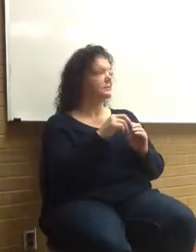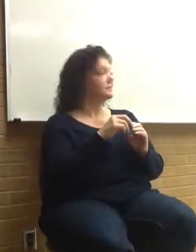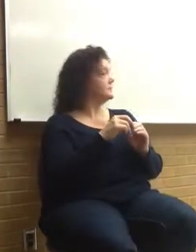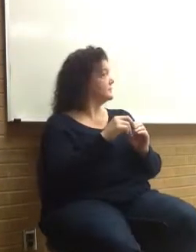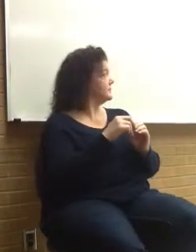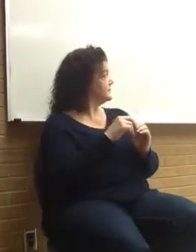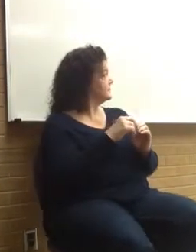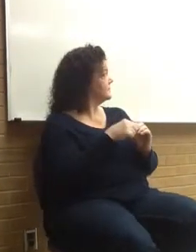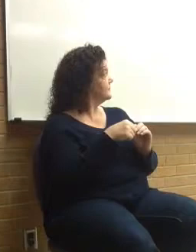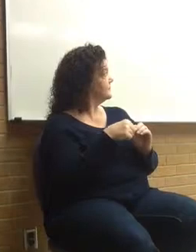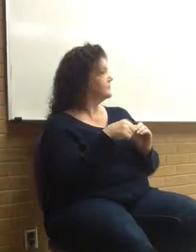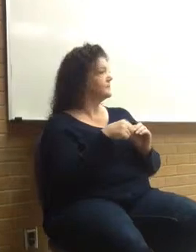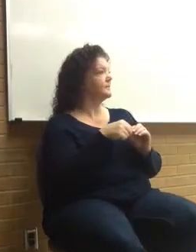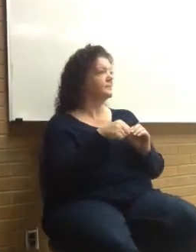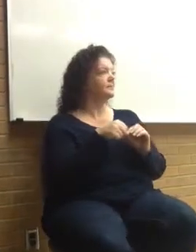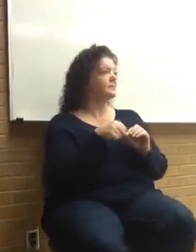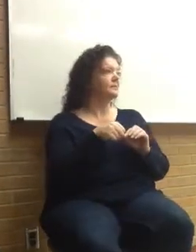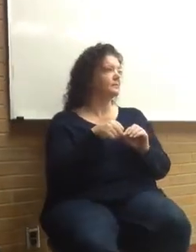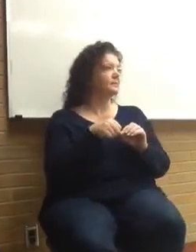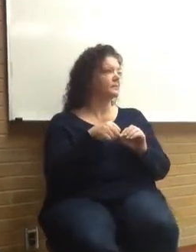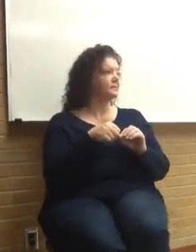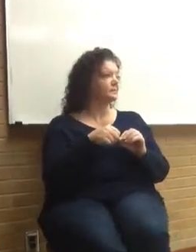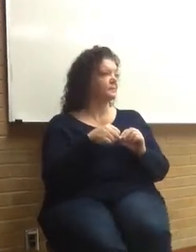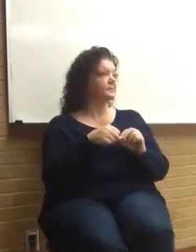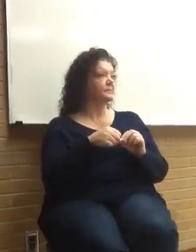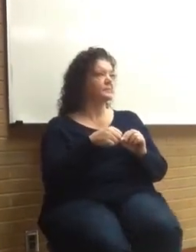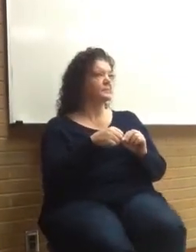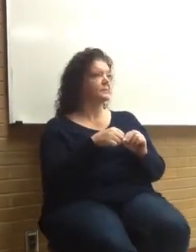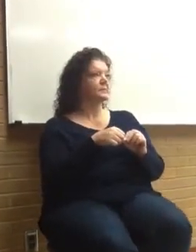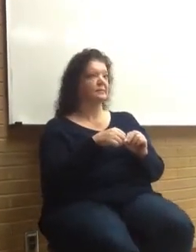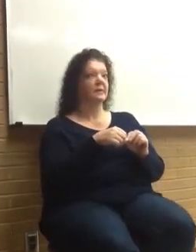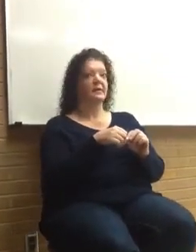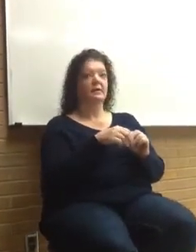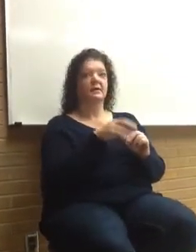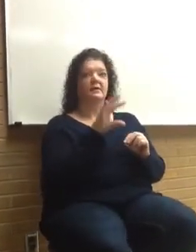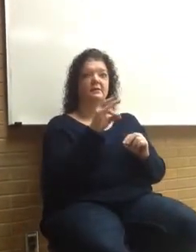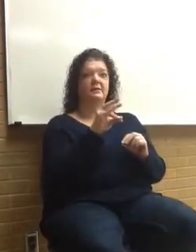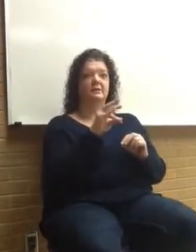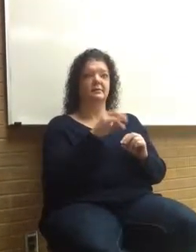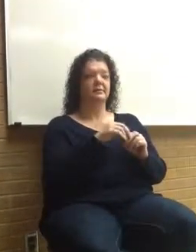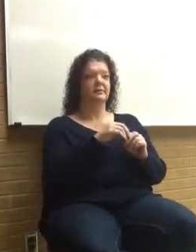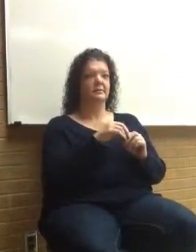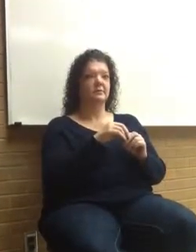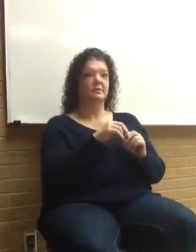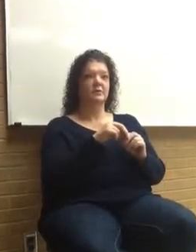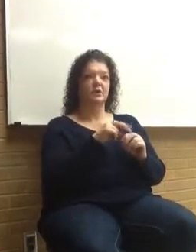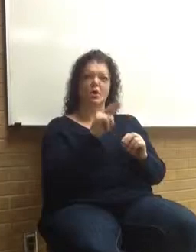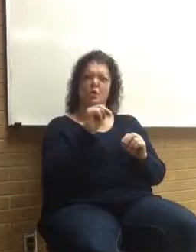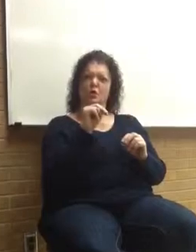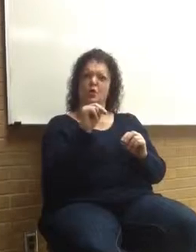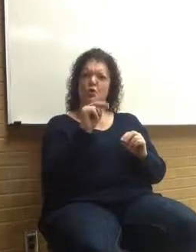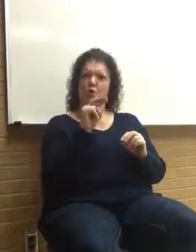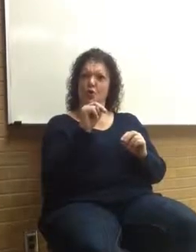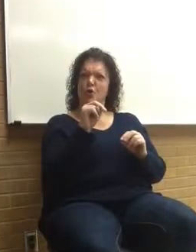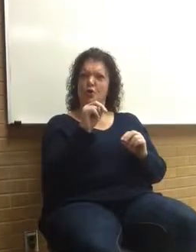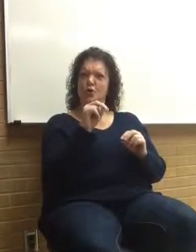I don't know, I know what you do with it, but I don't know what it's called. Yeah. Thank you for raising your hand, Veronica. Is it the dividend? I know.